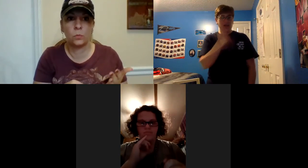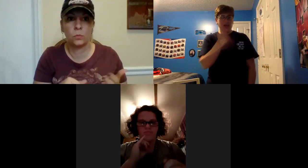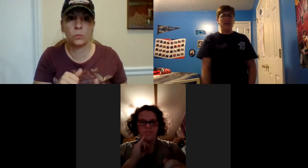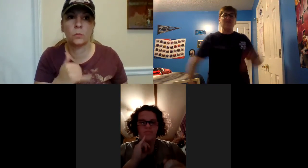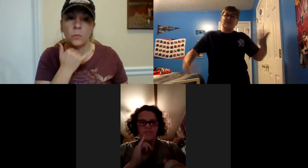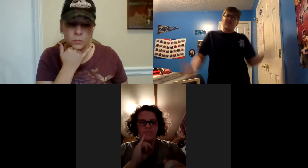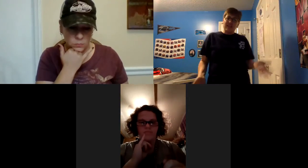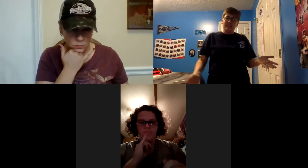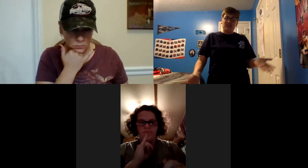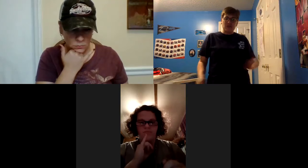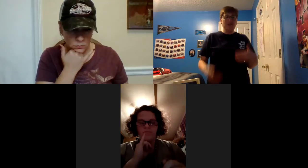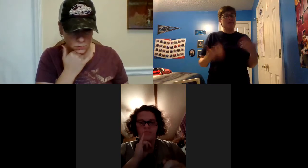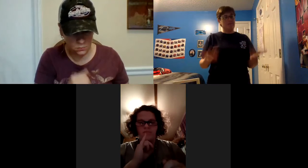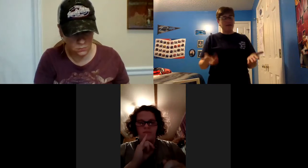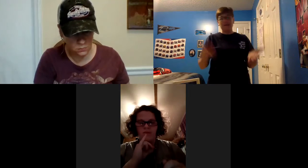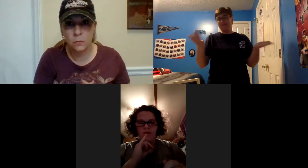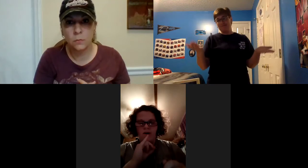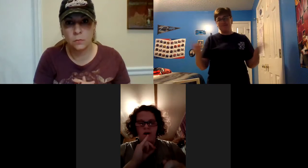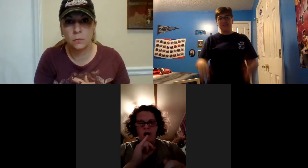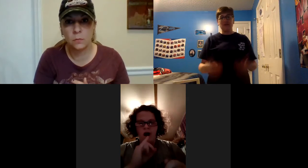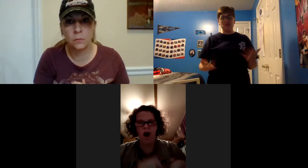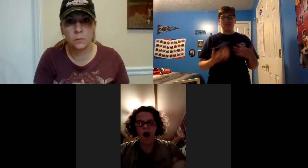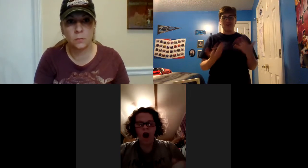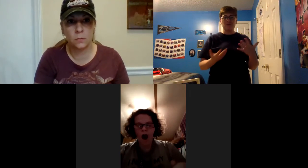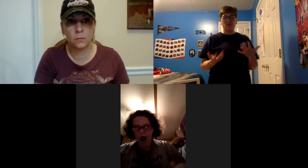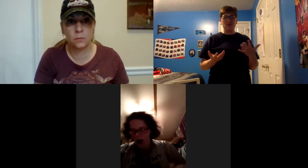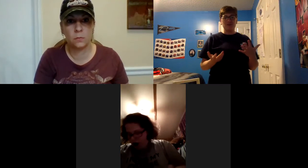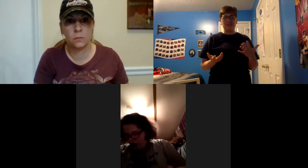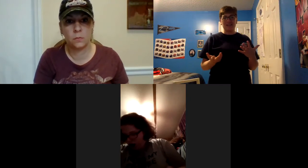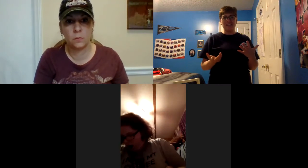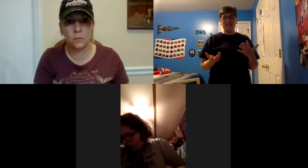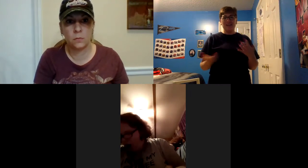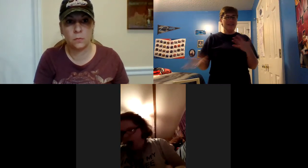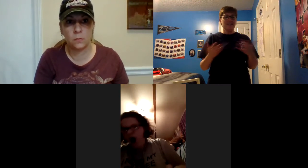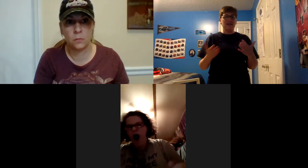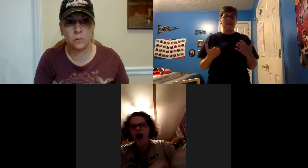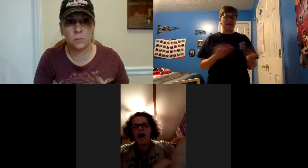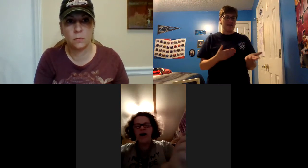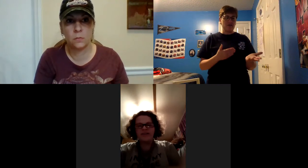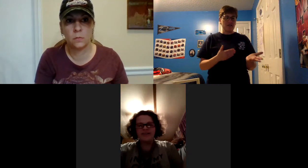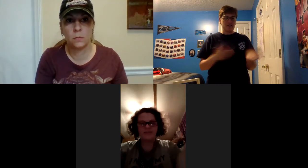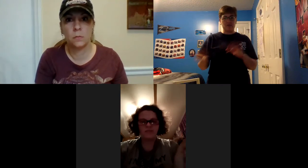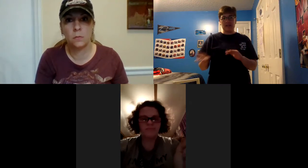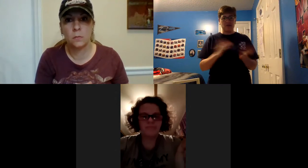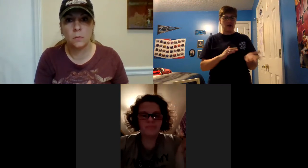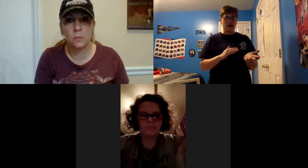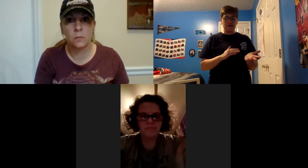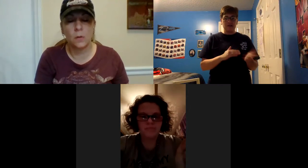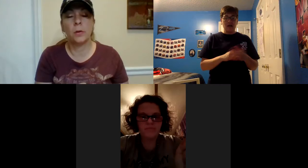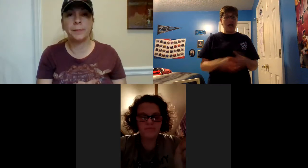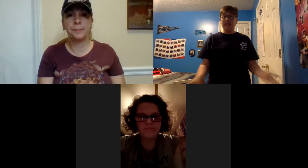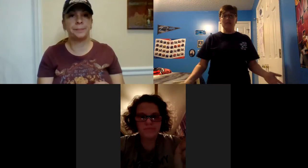wrong. And it feels funny to do it, but it's one of those words that isn't going to make a difference if you say it or